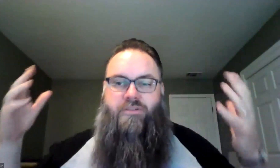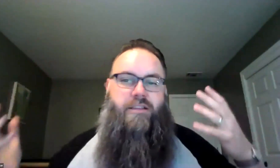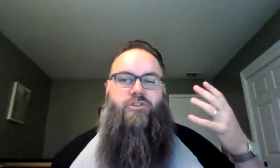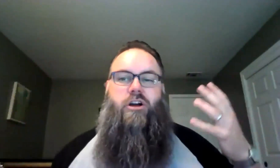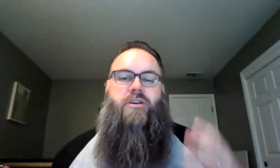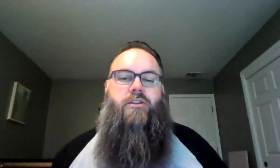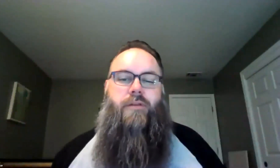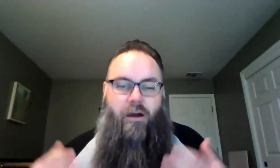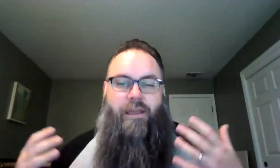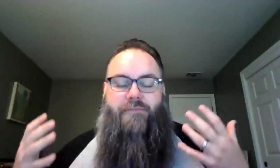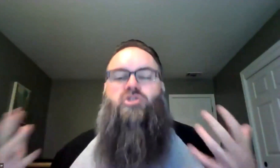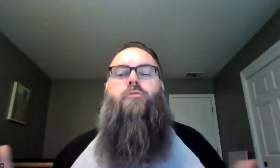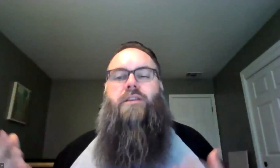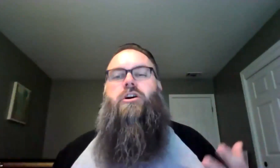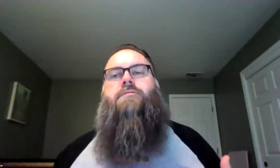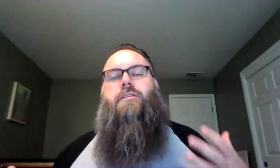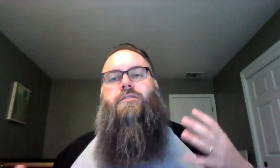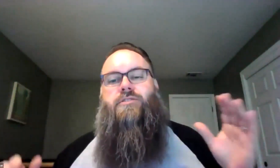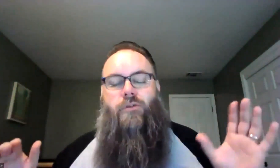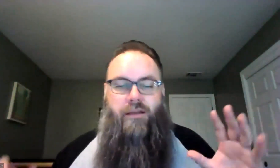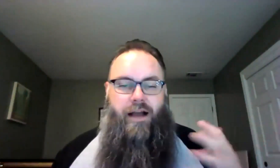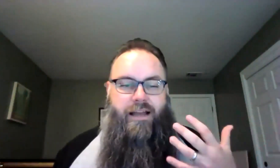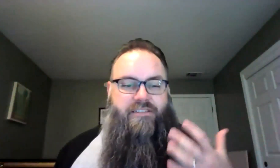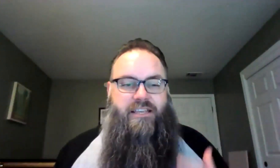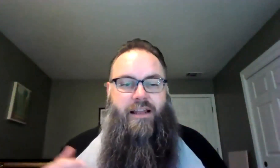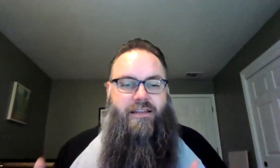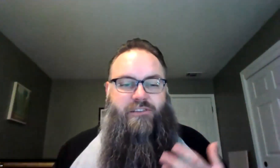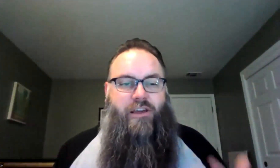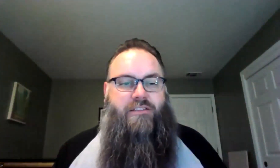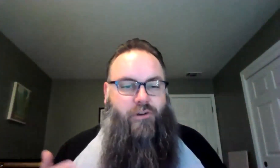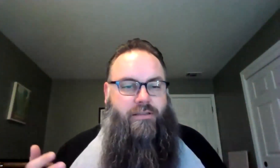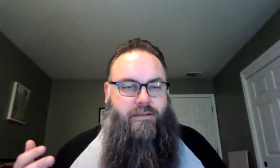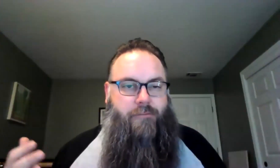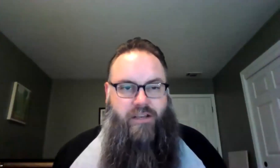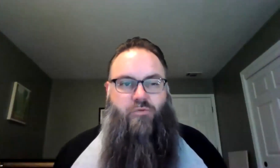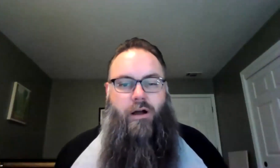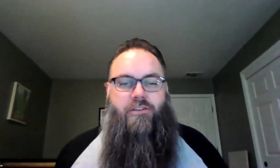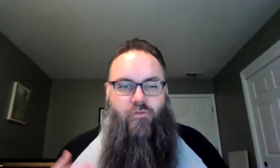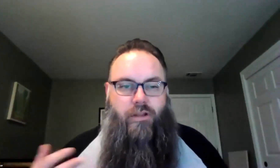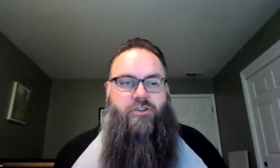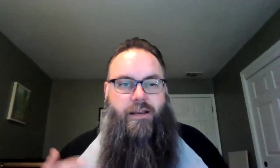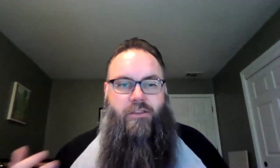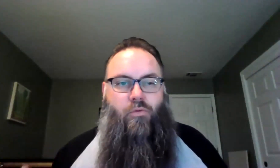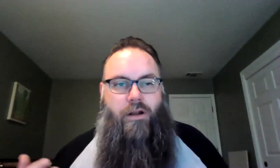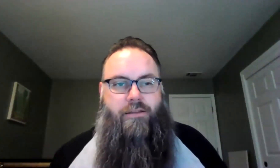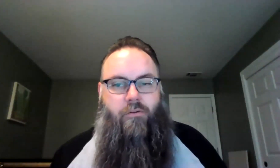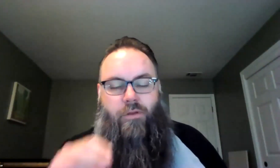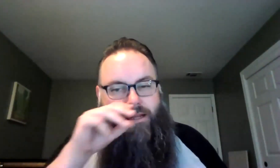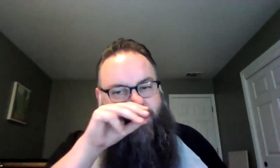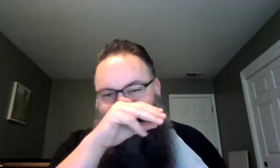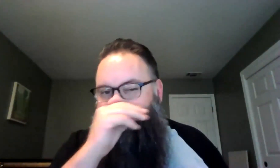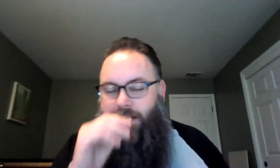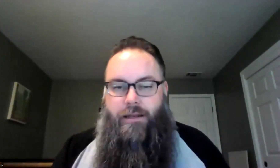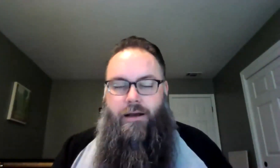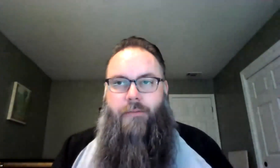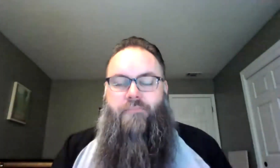people posting their jobs on there. But now we have so many jobs on there. So I kind of see that as the next phase for us, as well as really trying to get the word out there